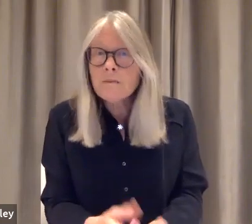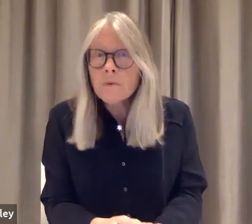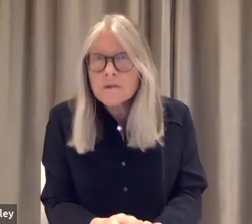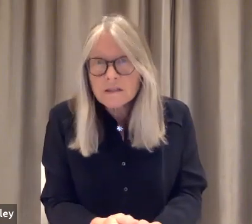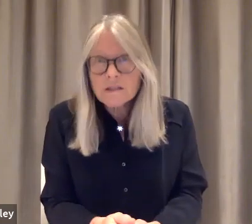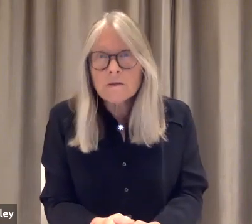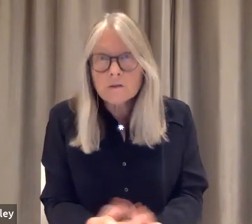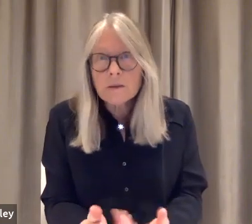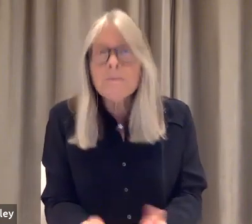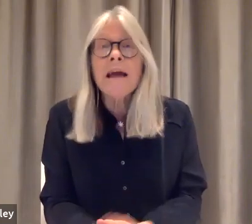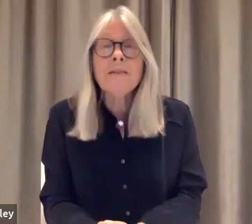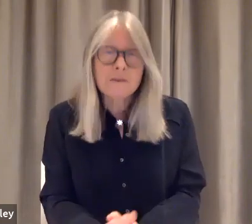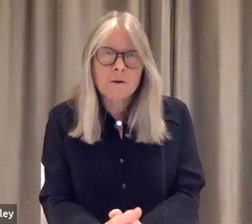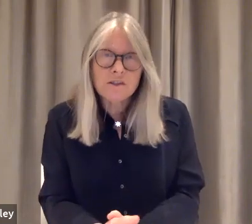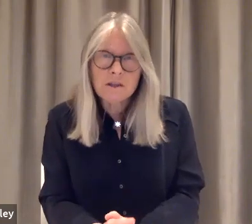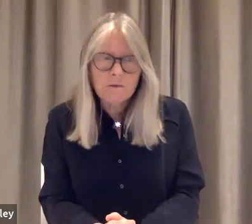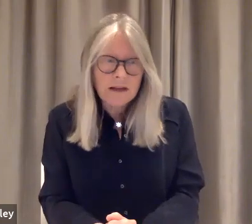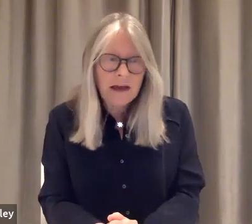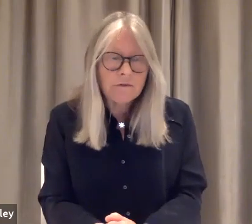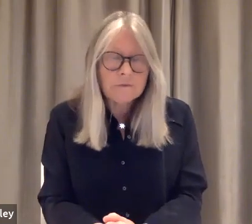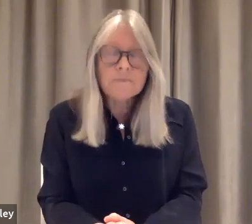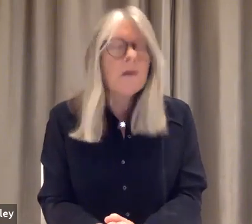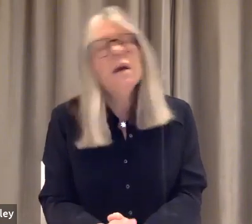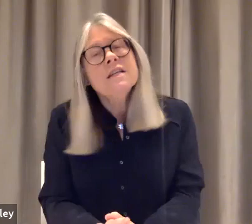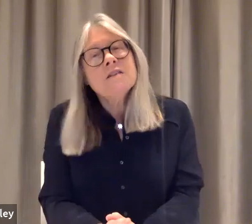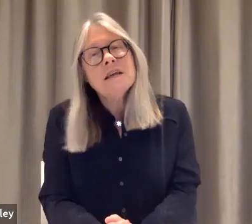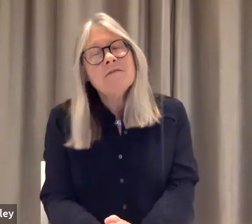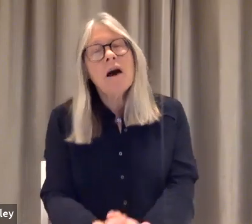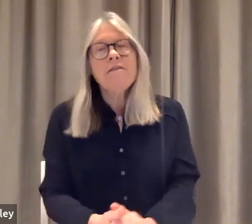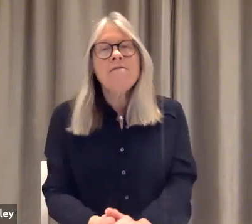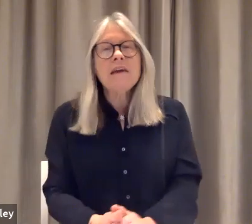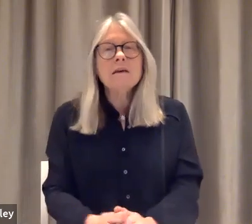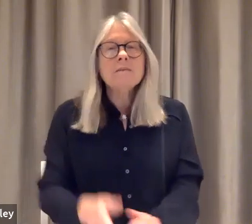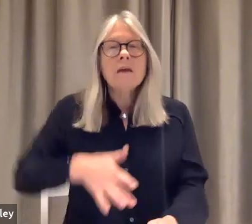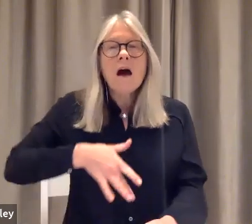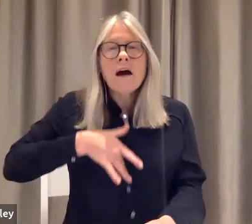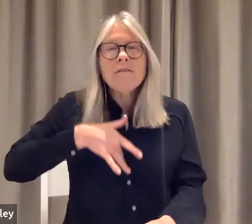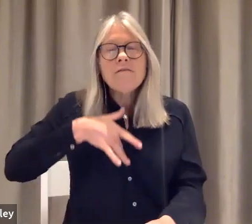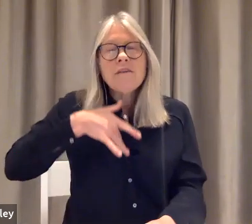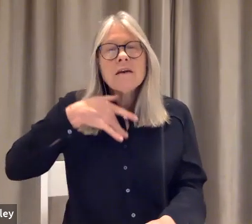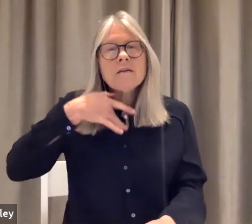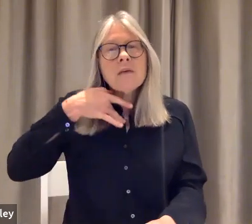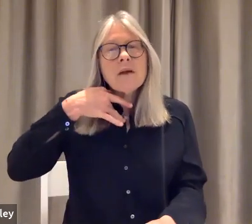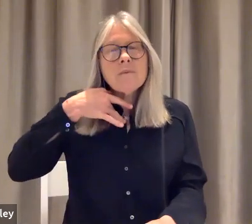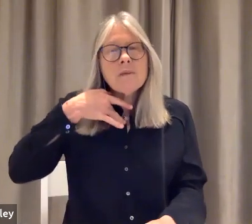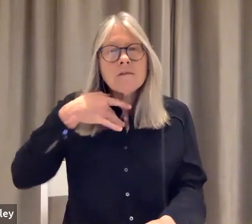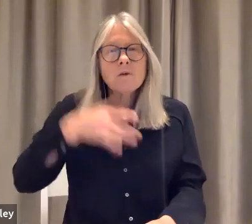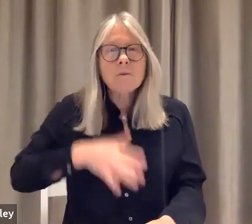symbols to explain those emotions can be really helpful. So the sign for I feel, coming up the middle of your body,